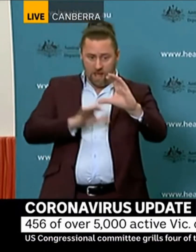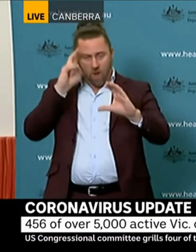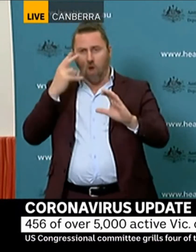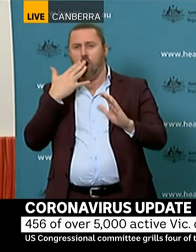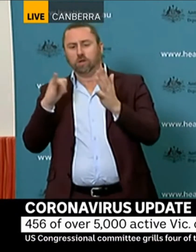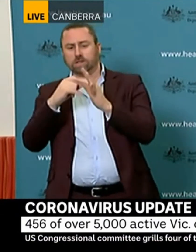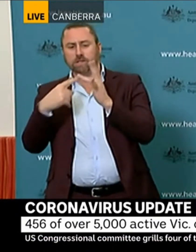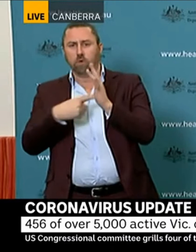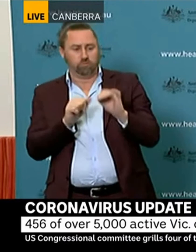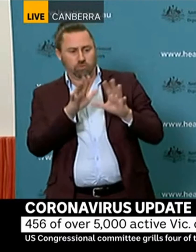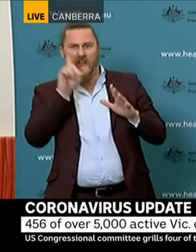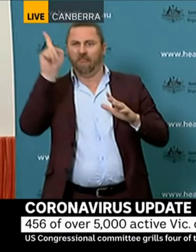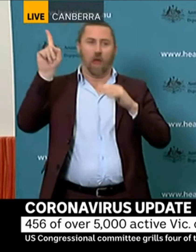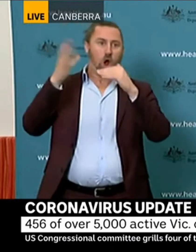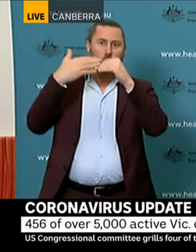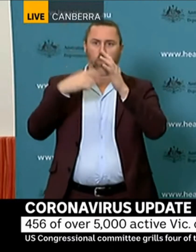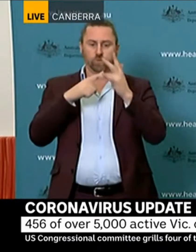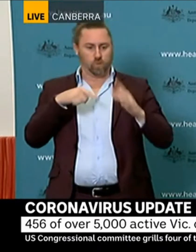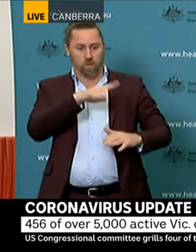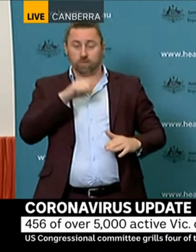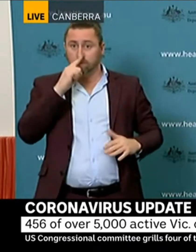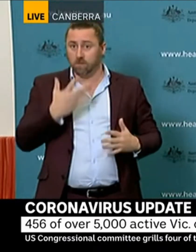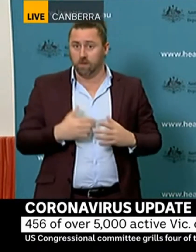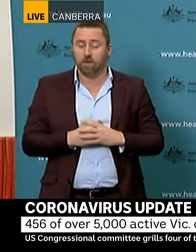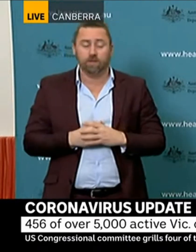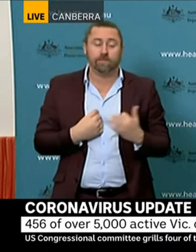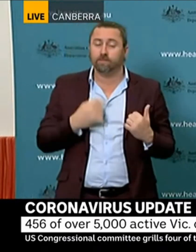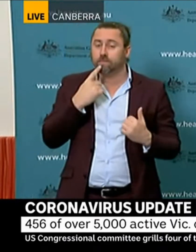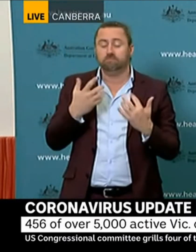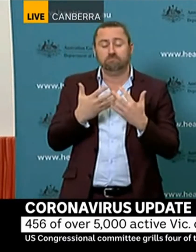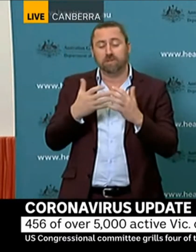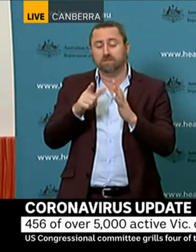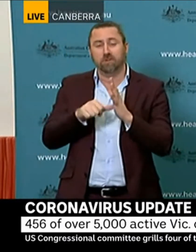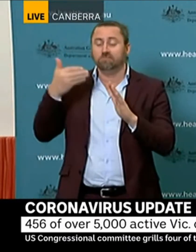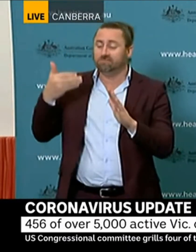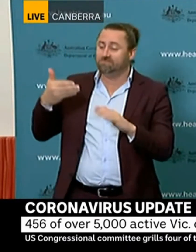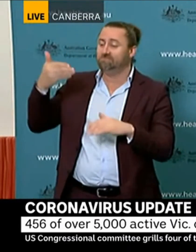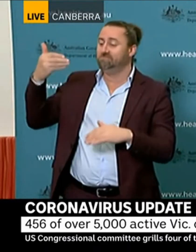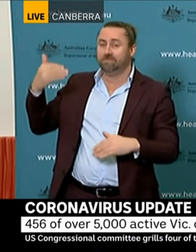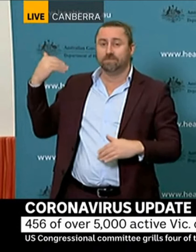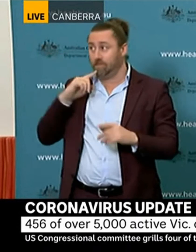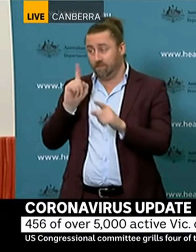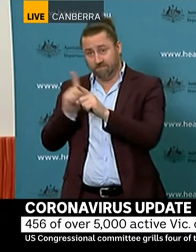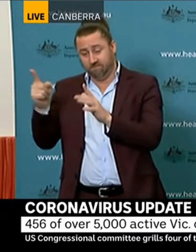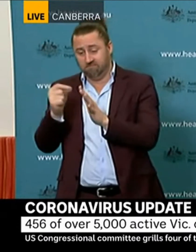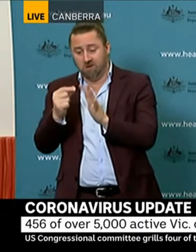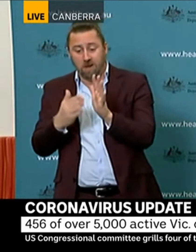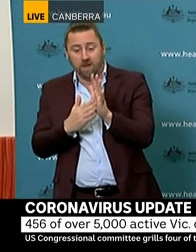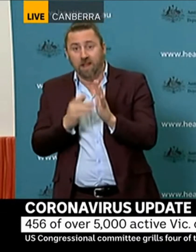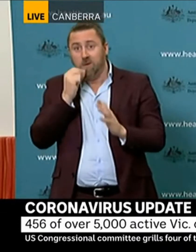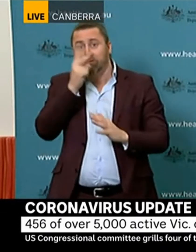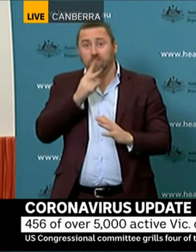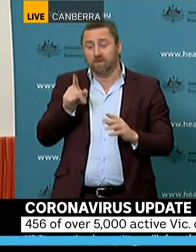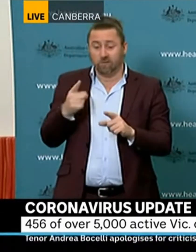border? So, as I've said many times before, and as you've mentioned, the Prime Minister has also